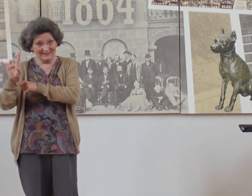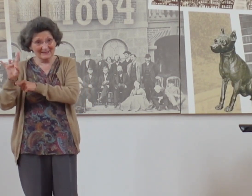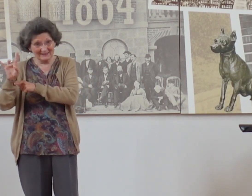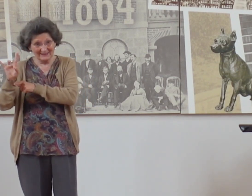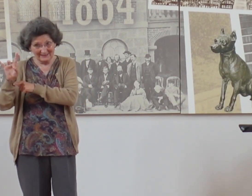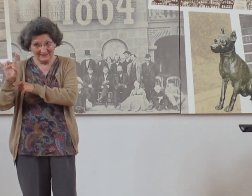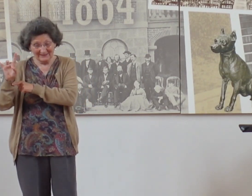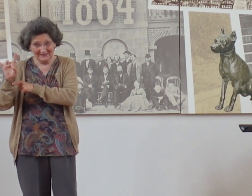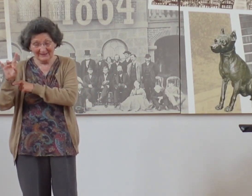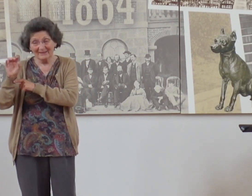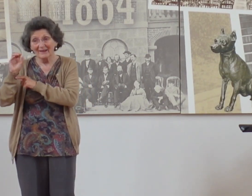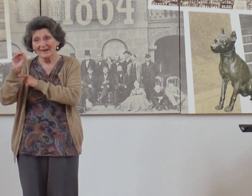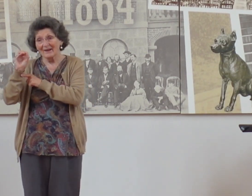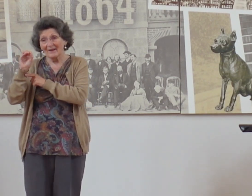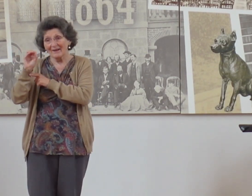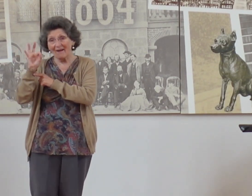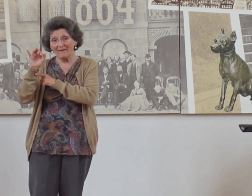I retired.